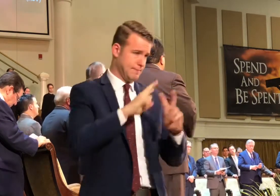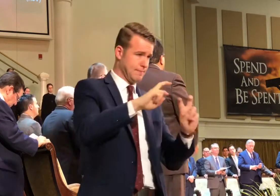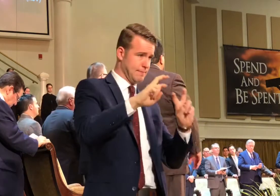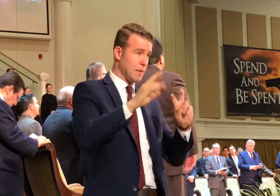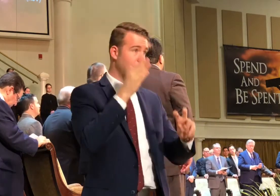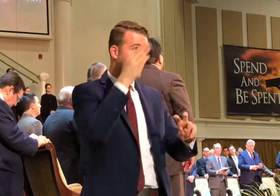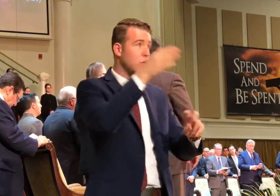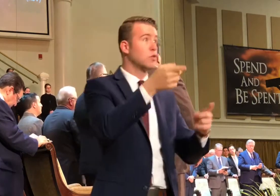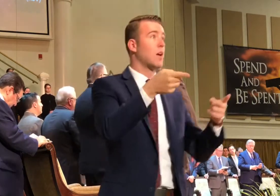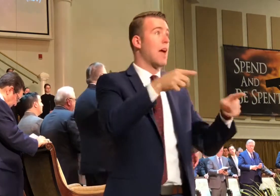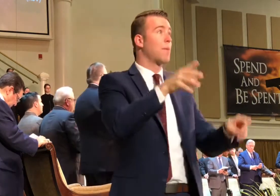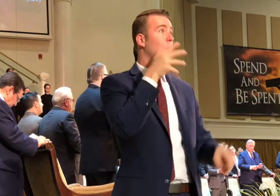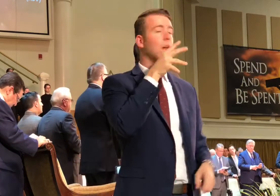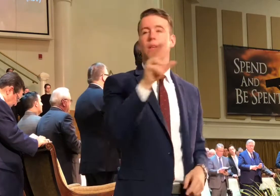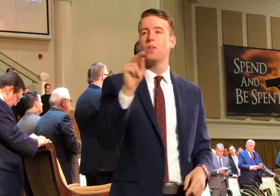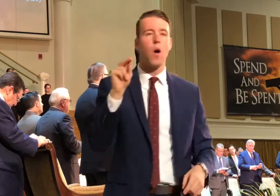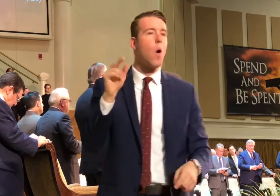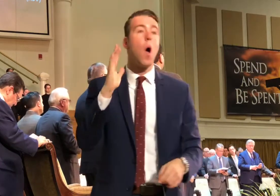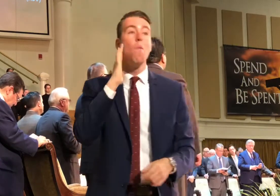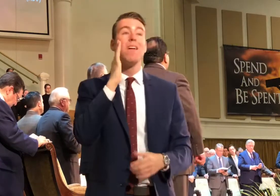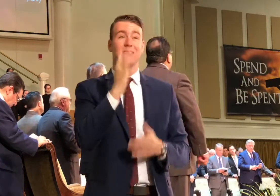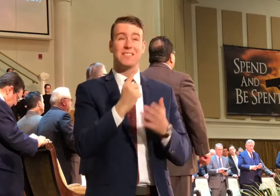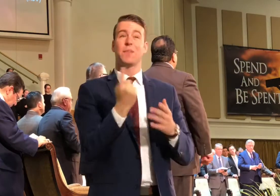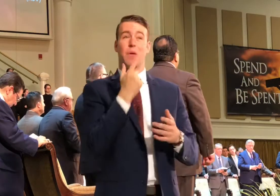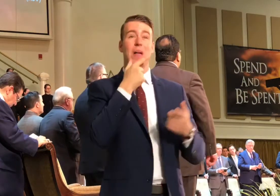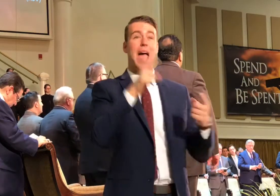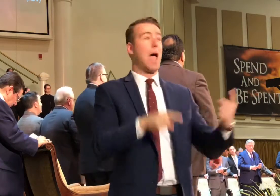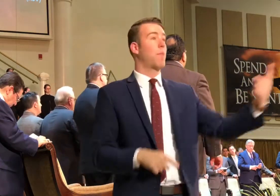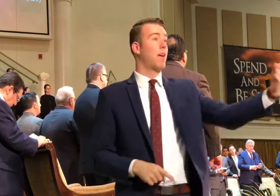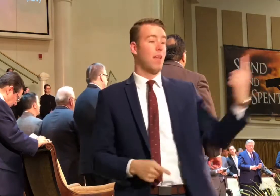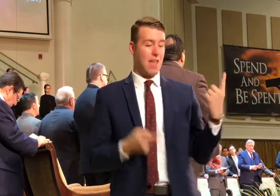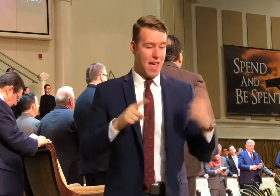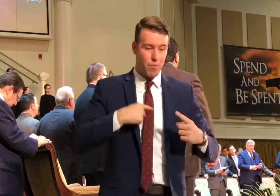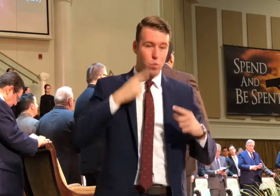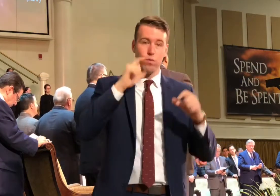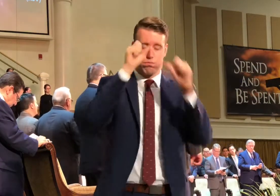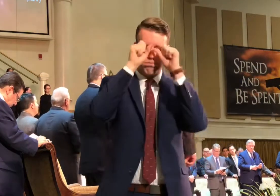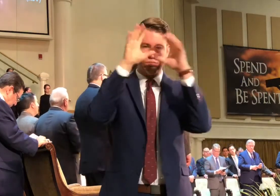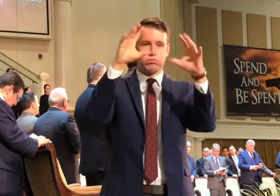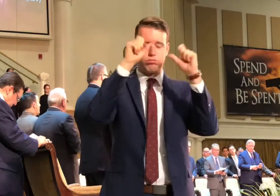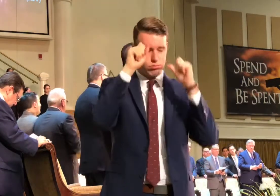because there's stuff coming down the pike that is going to blow our minds.